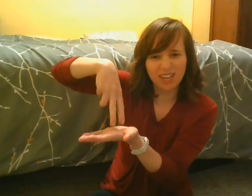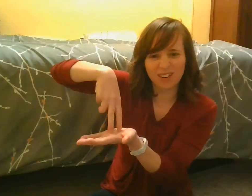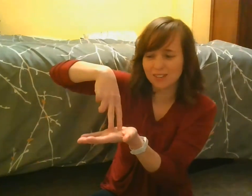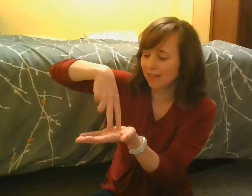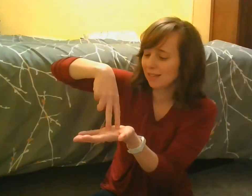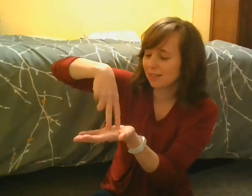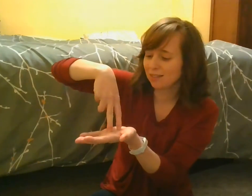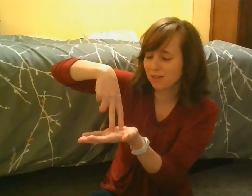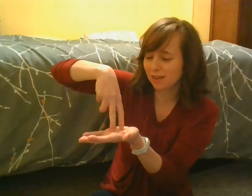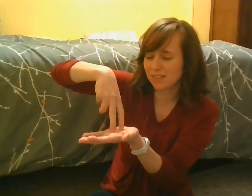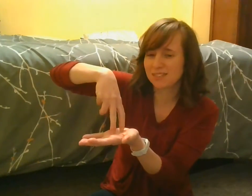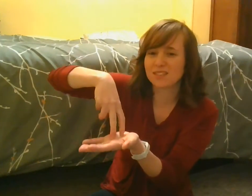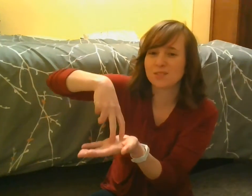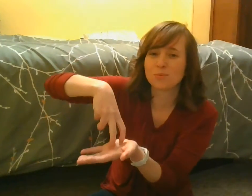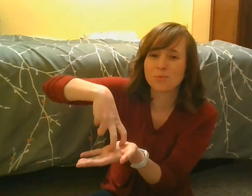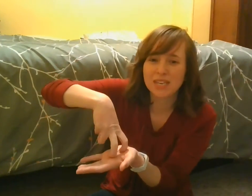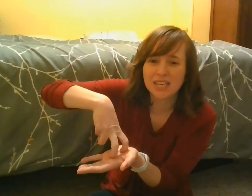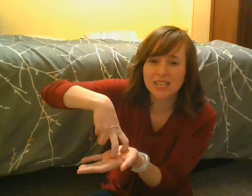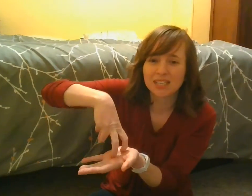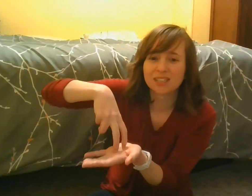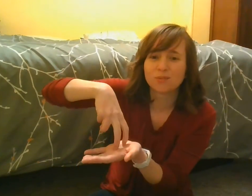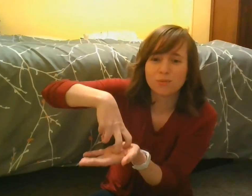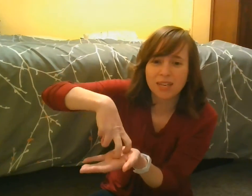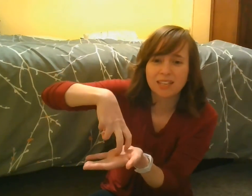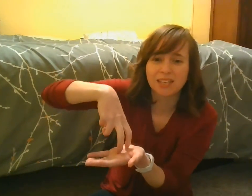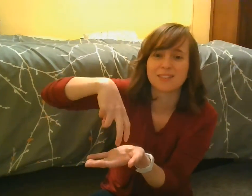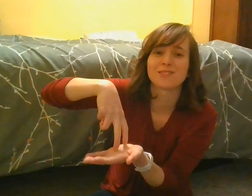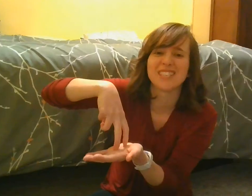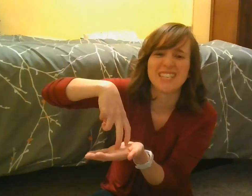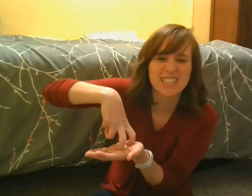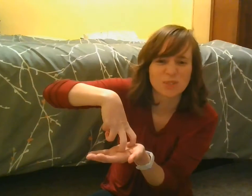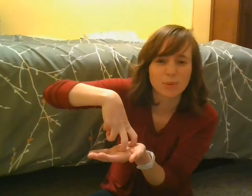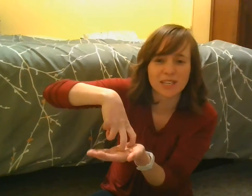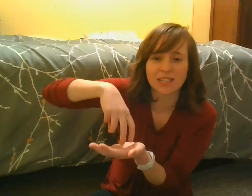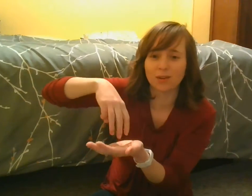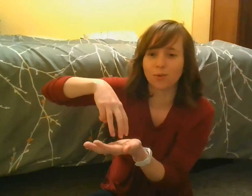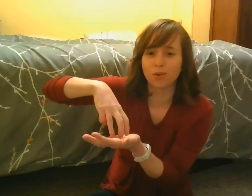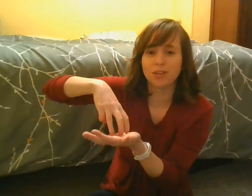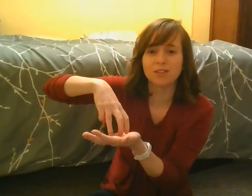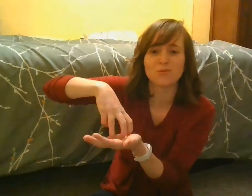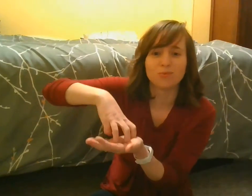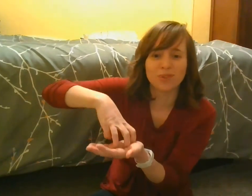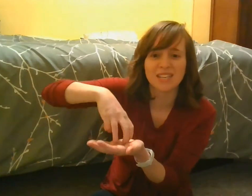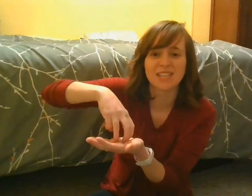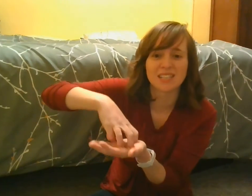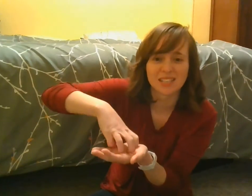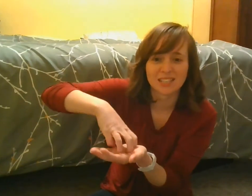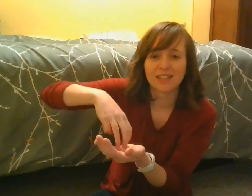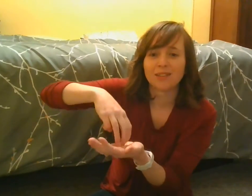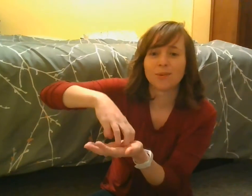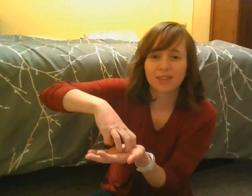here, and you have like weak, like their knees are bending down, or you can do weak with like